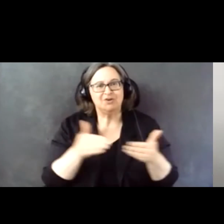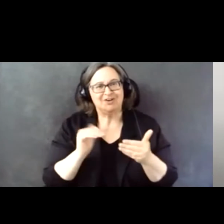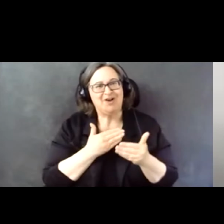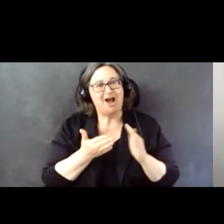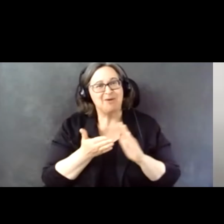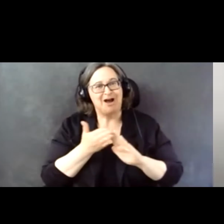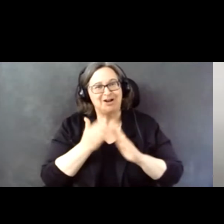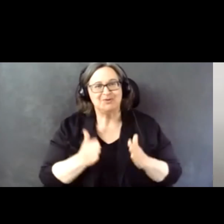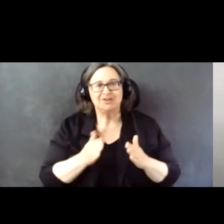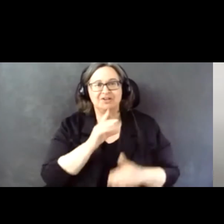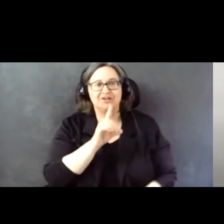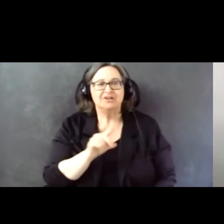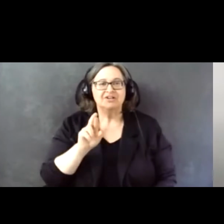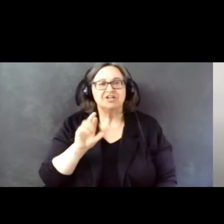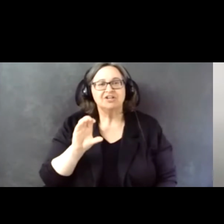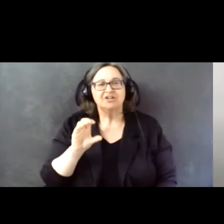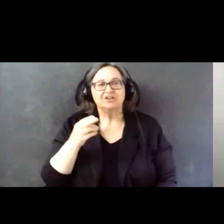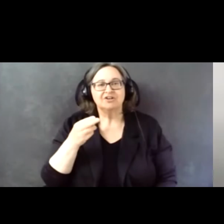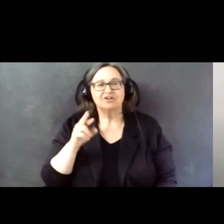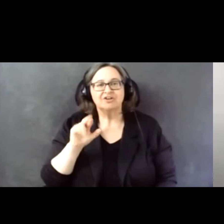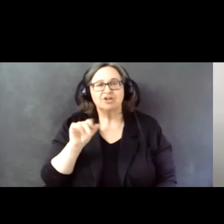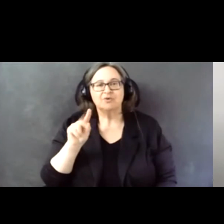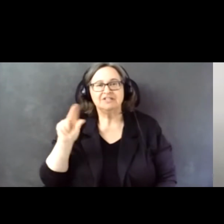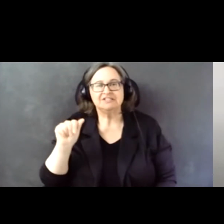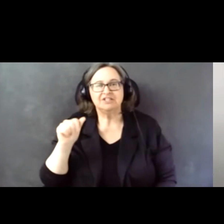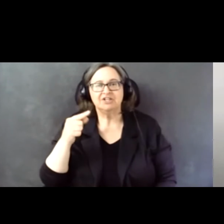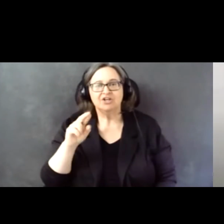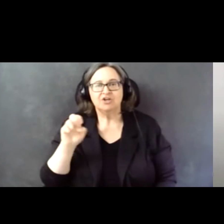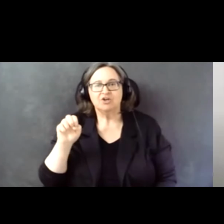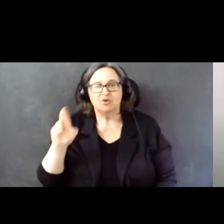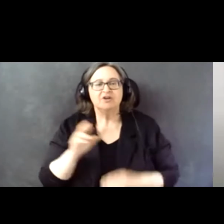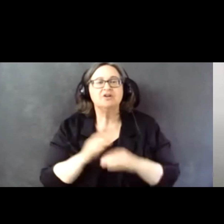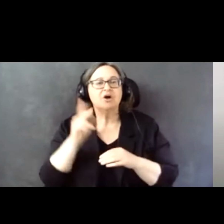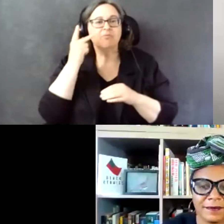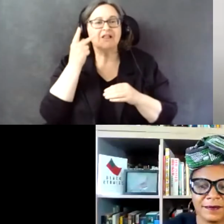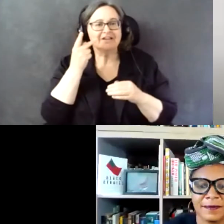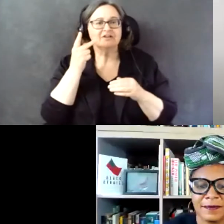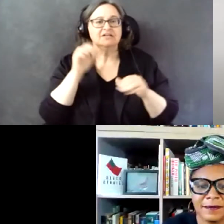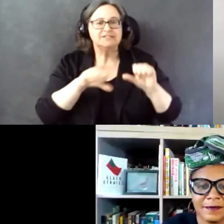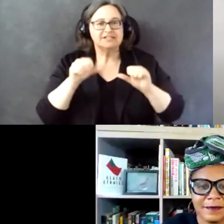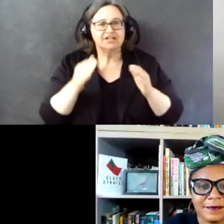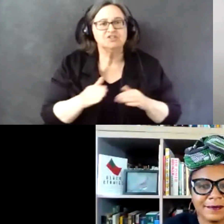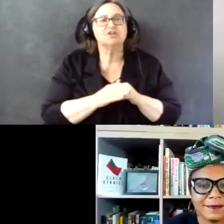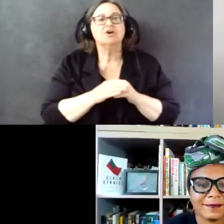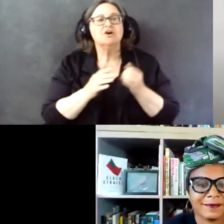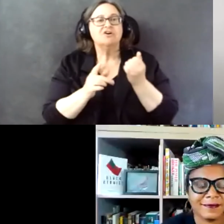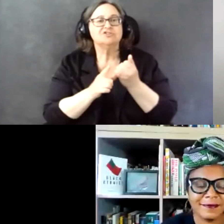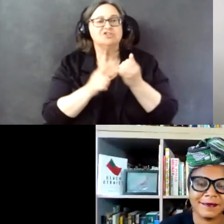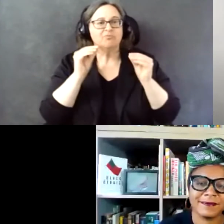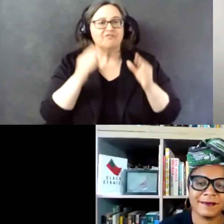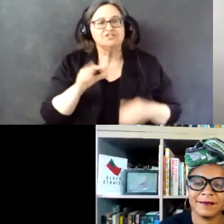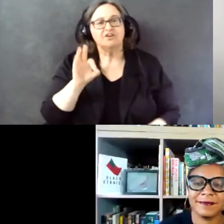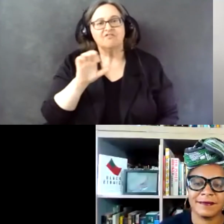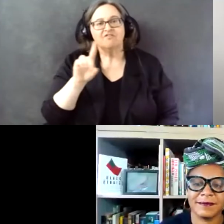moderator dr christina greer who's a political scientist associate professor at fordham author of black ethnics race